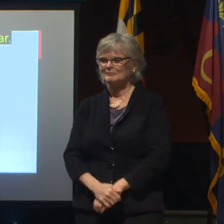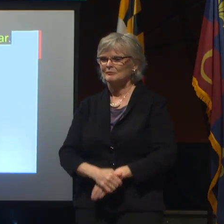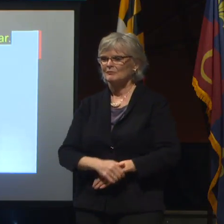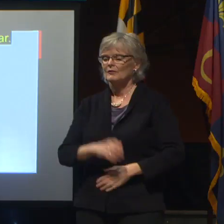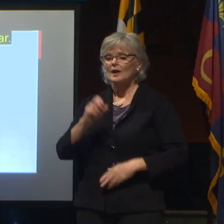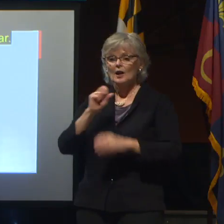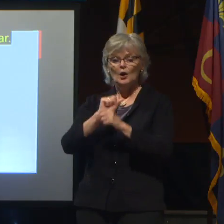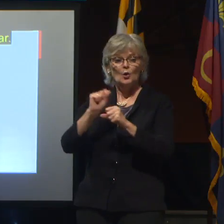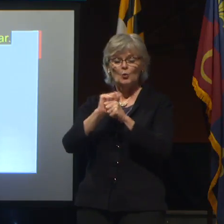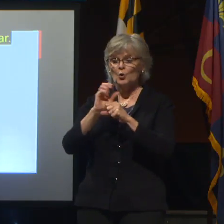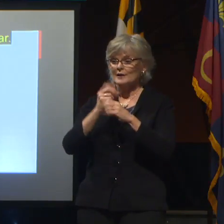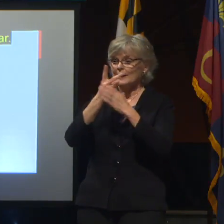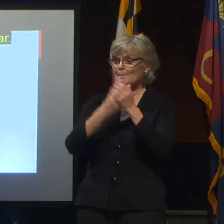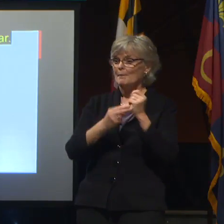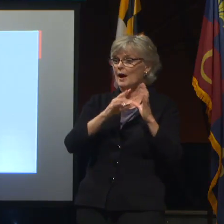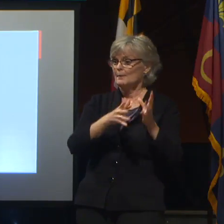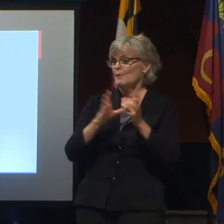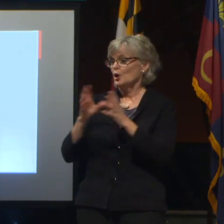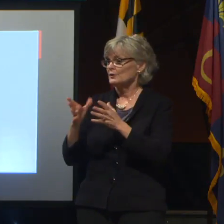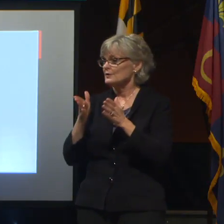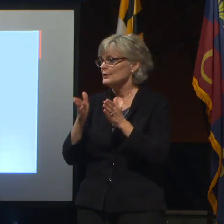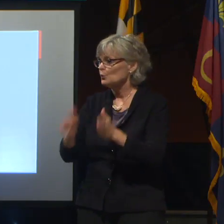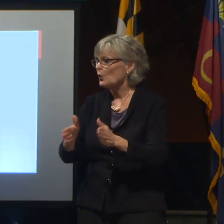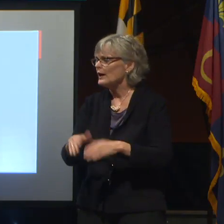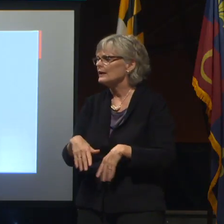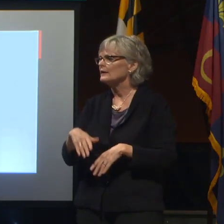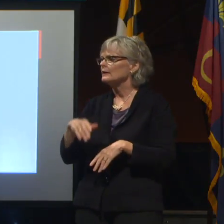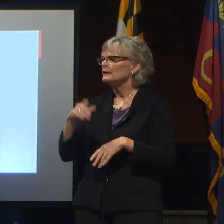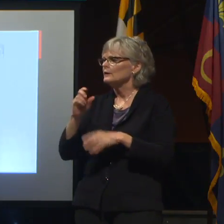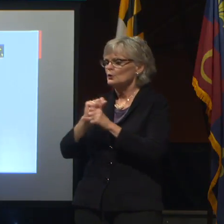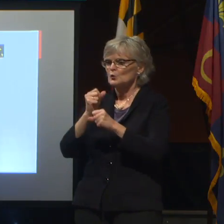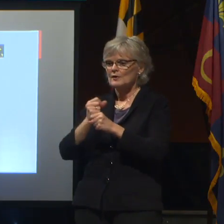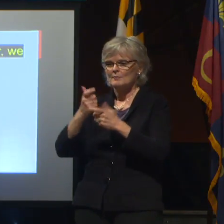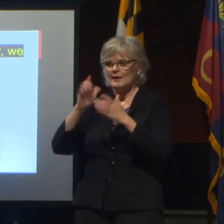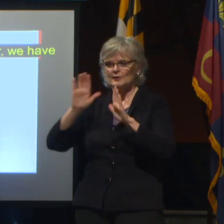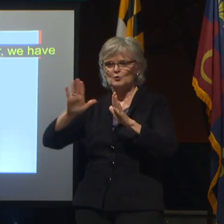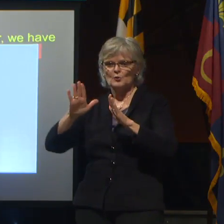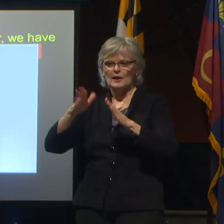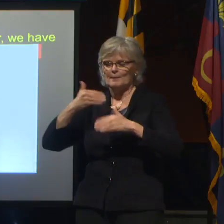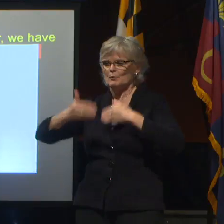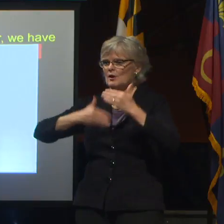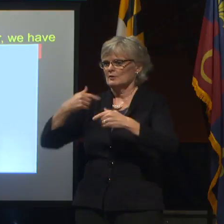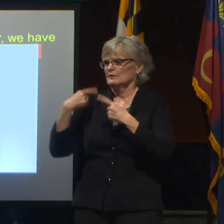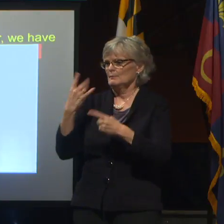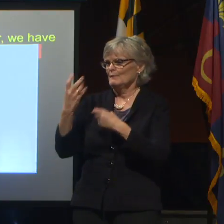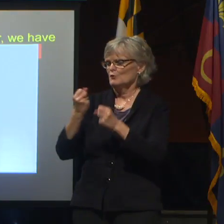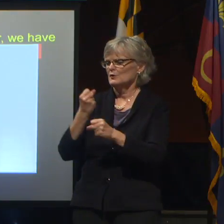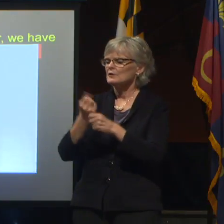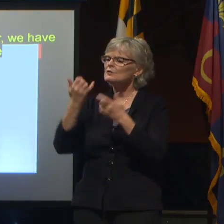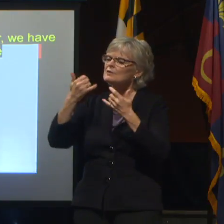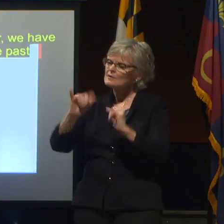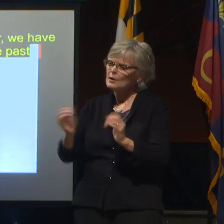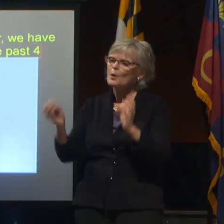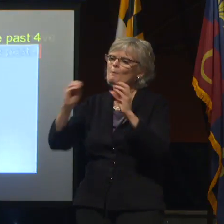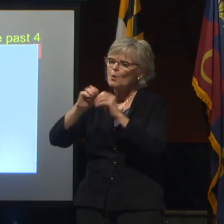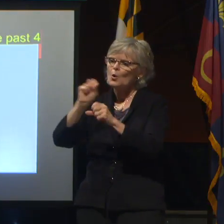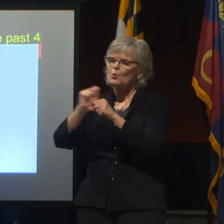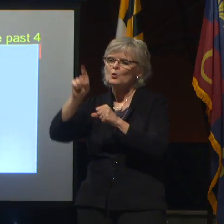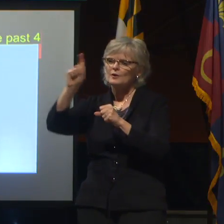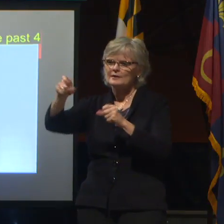By working in a bipartisan manner, we've made incredible progress over the past 4 years, but there's still much more work to be